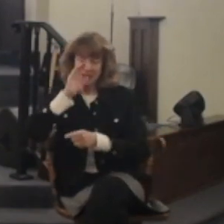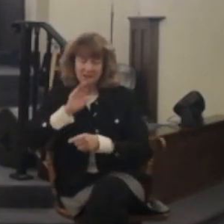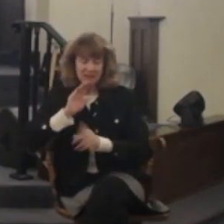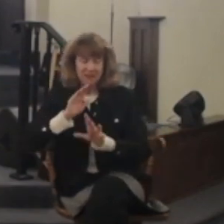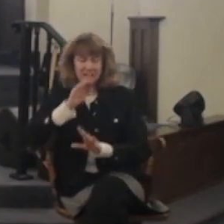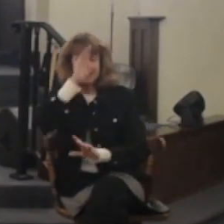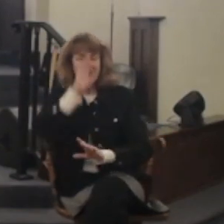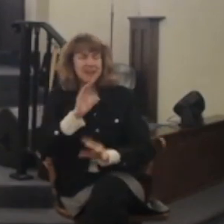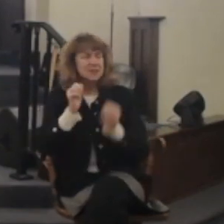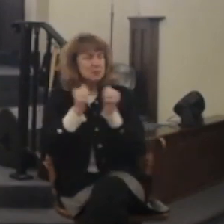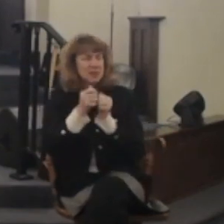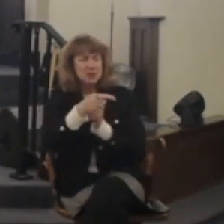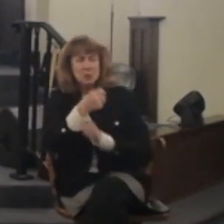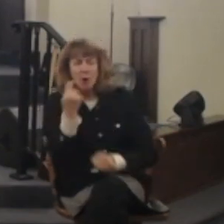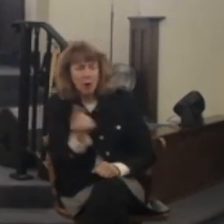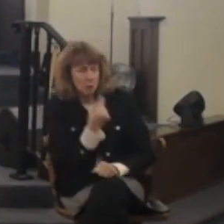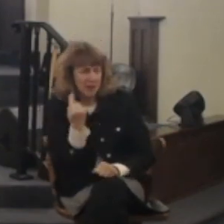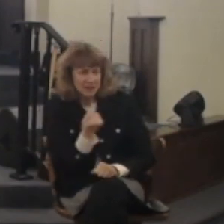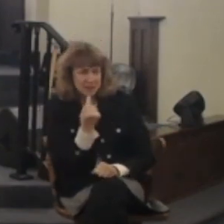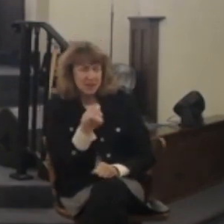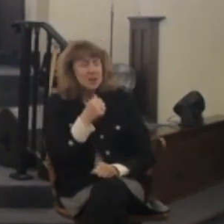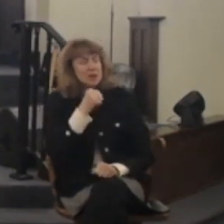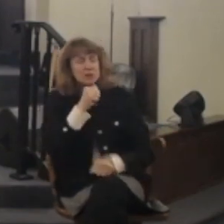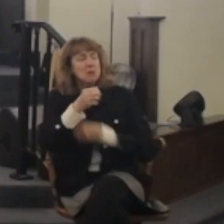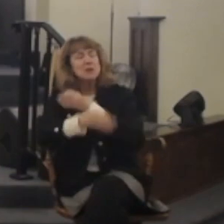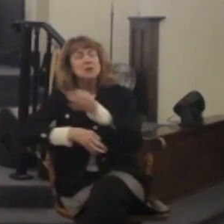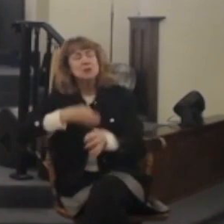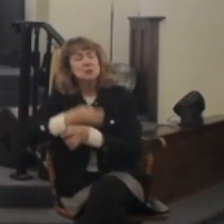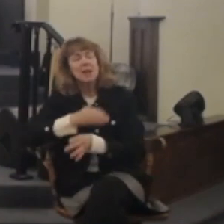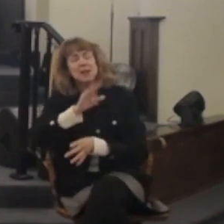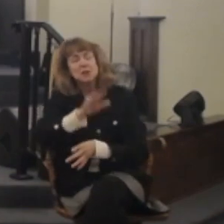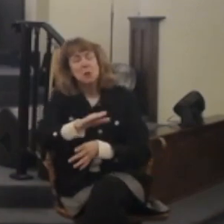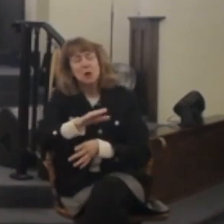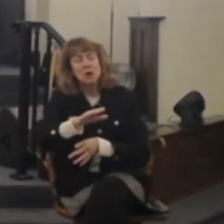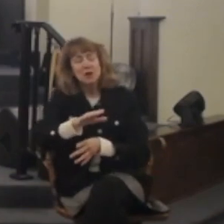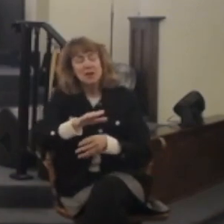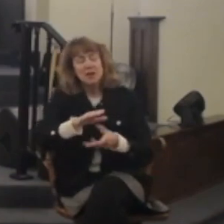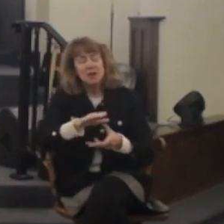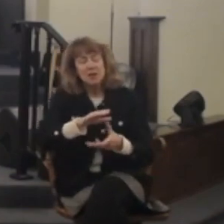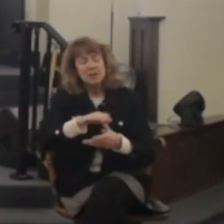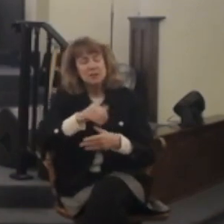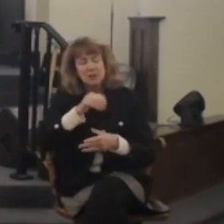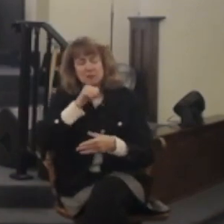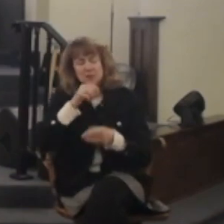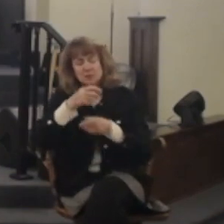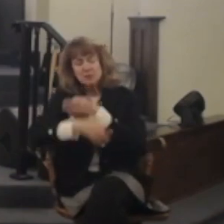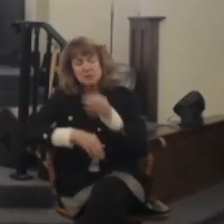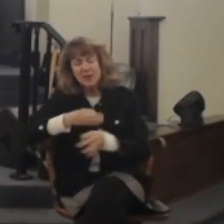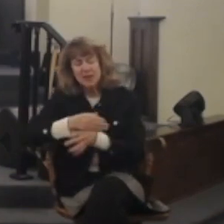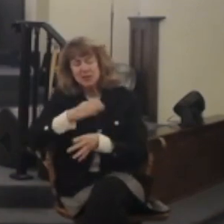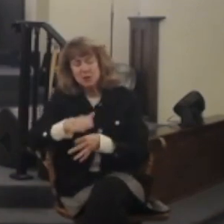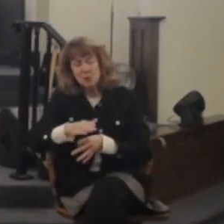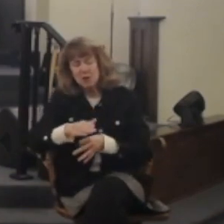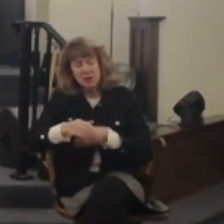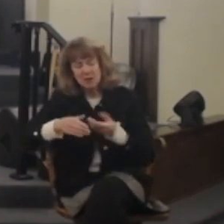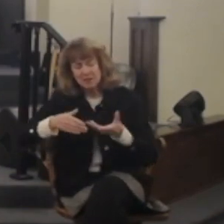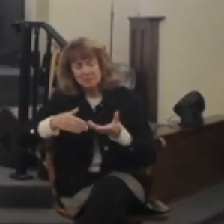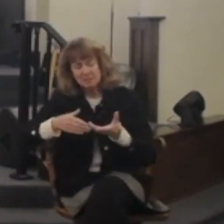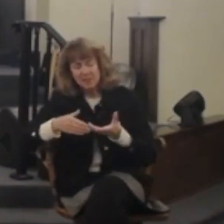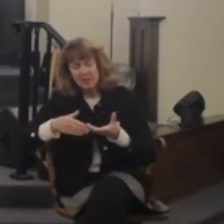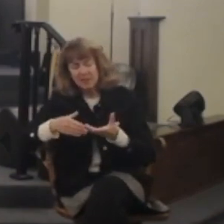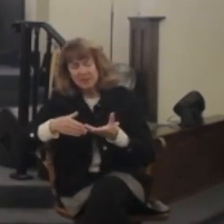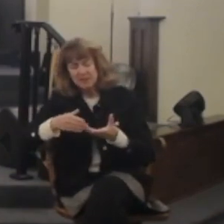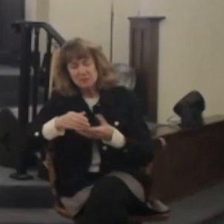in Jesus. Don't trade your works, or you trying to work, you're throwing Christ's grace away.